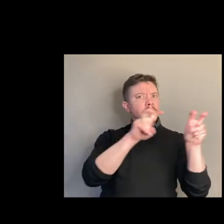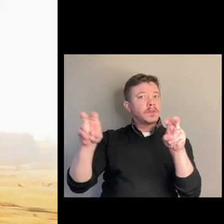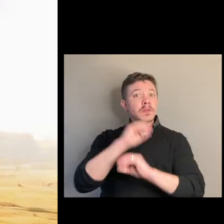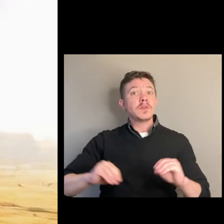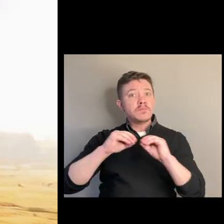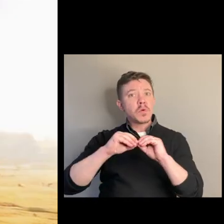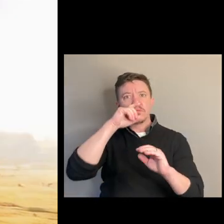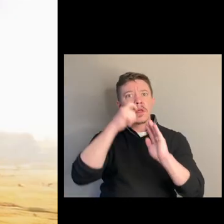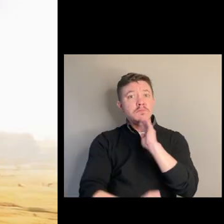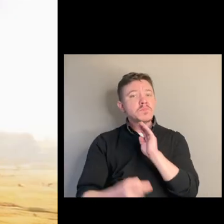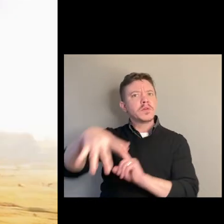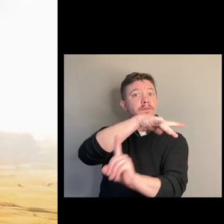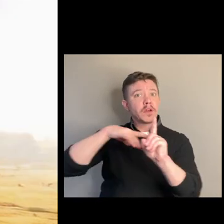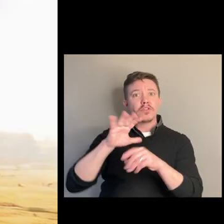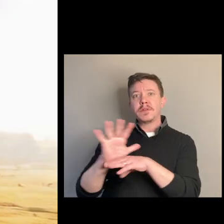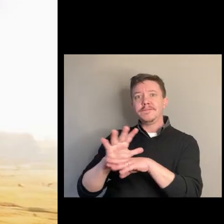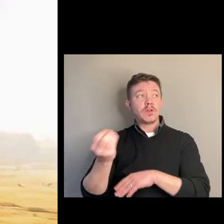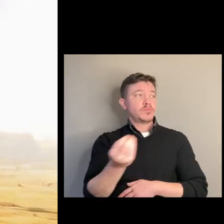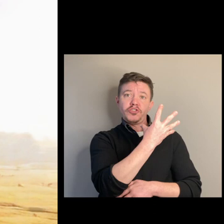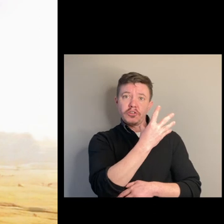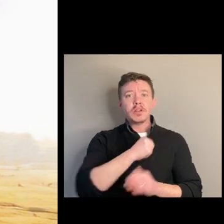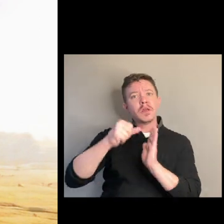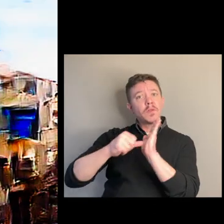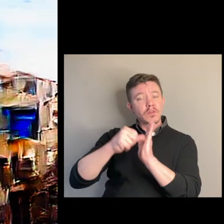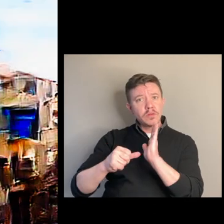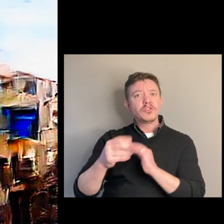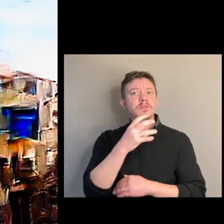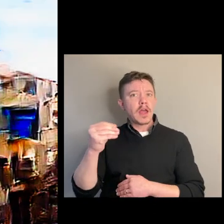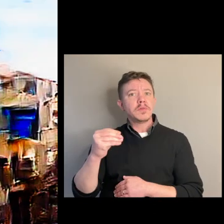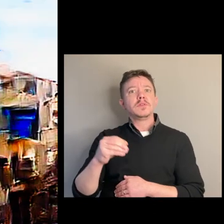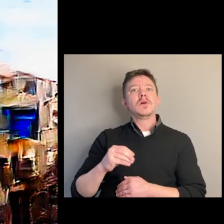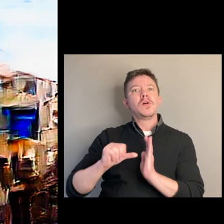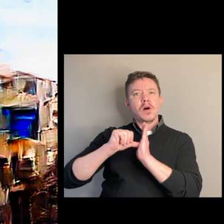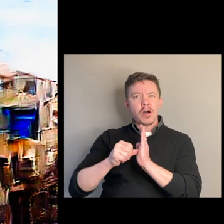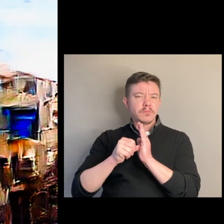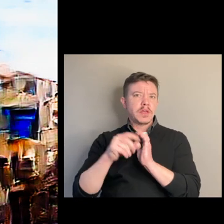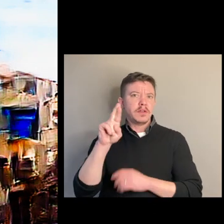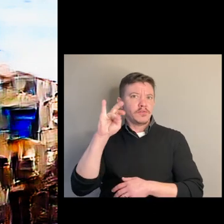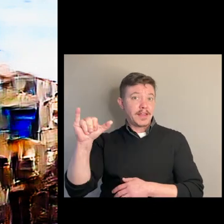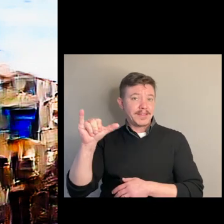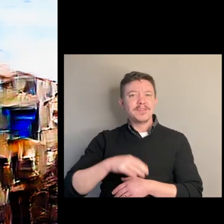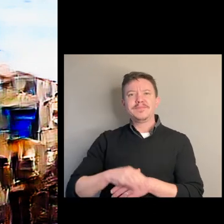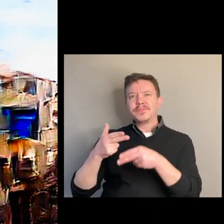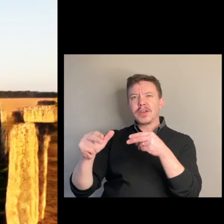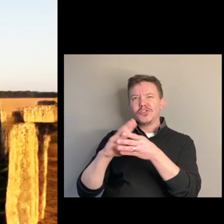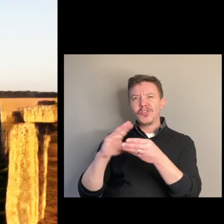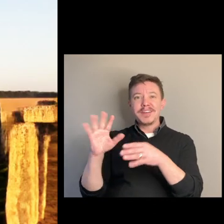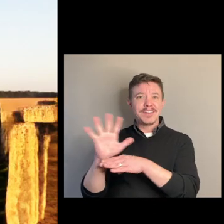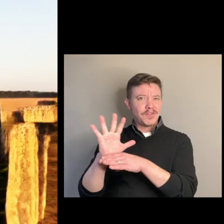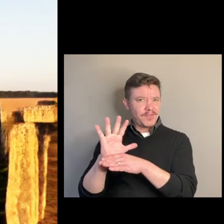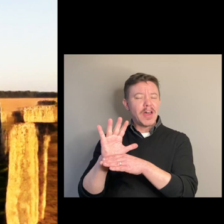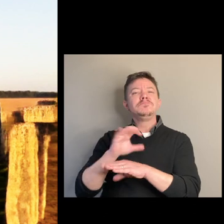and more in an immersive environment of video projection, sculpture, and augmented reality. A